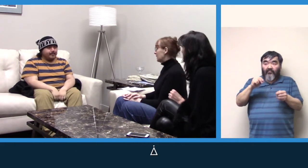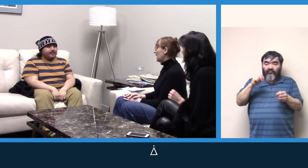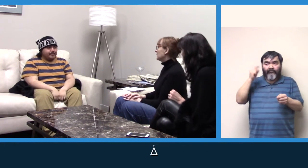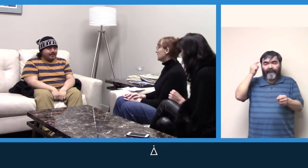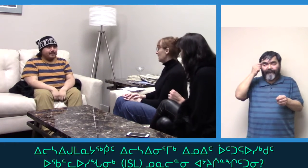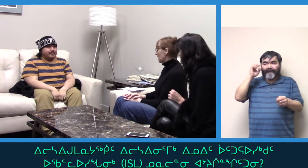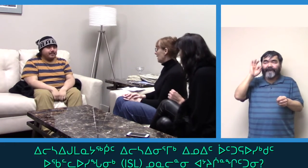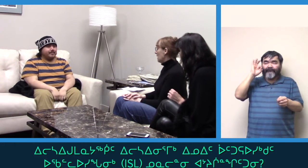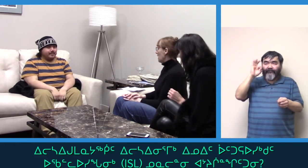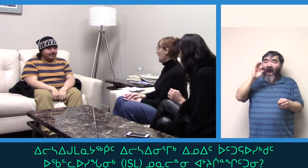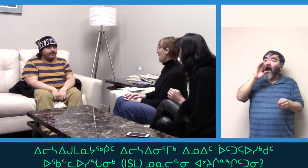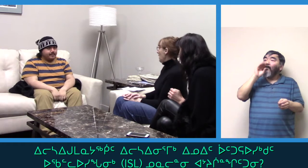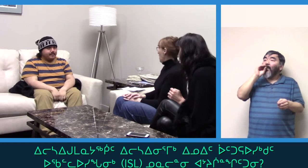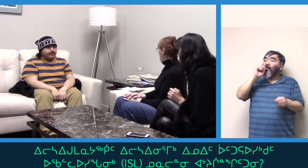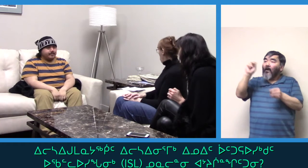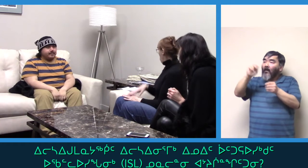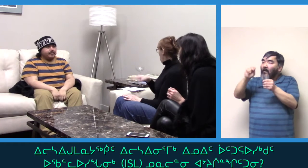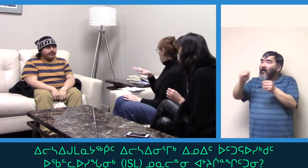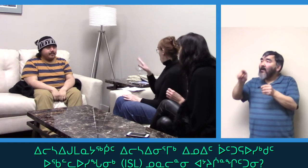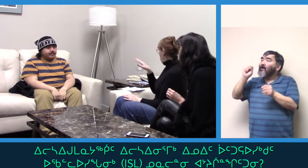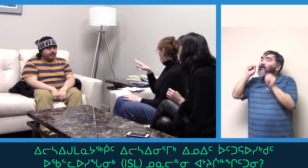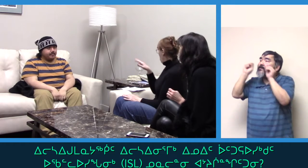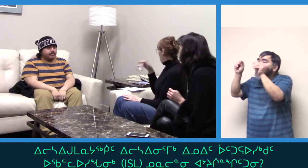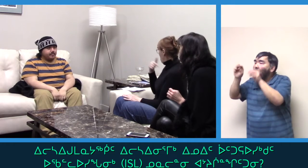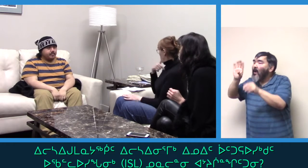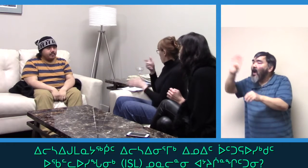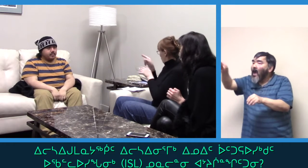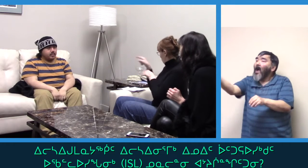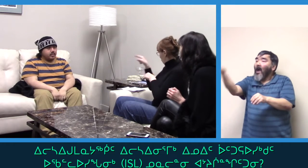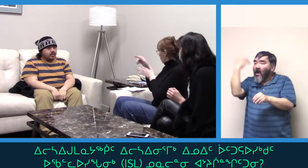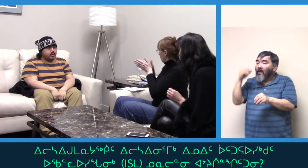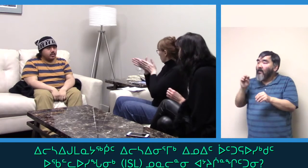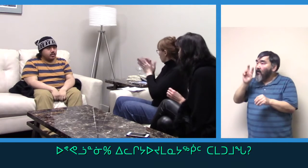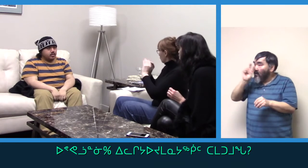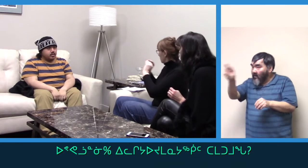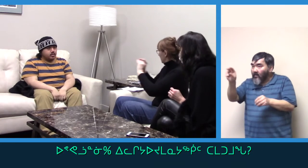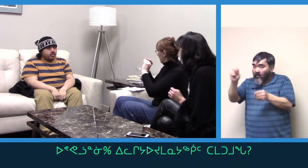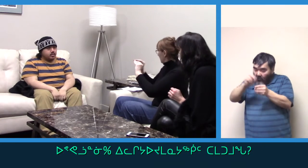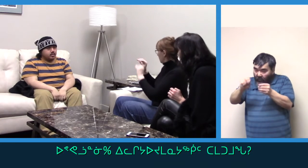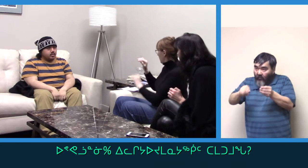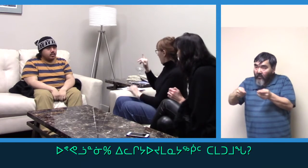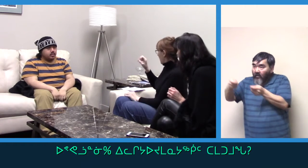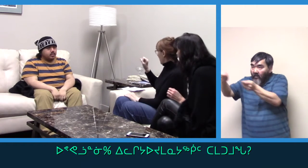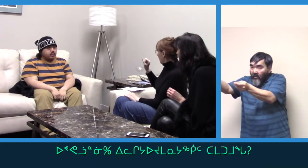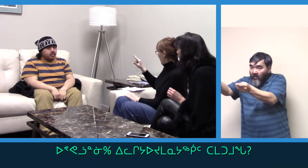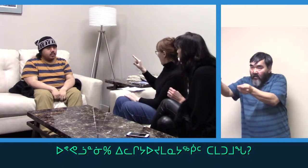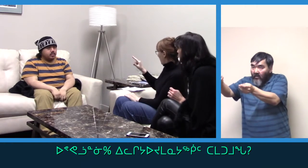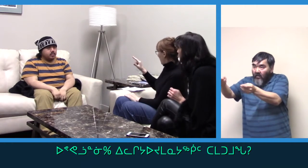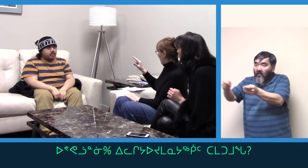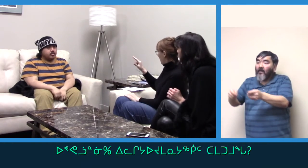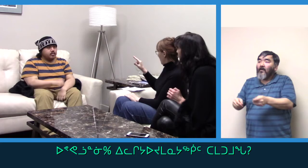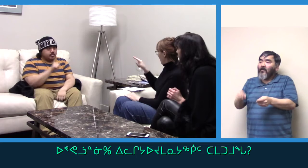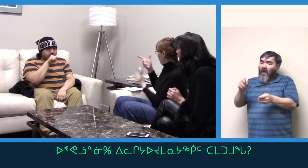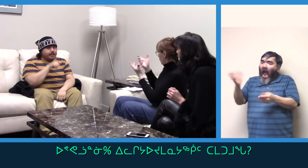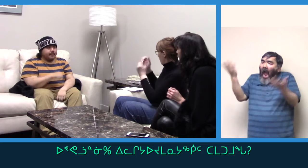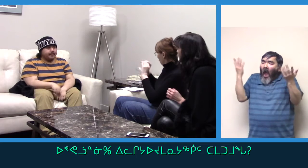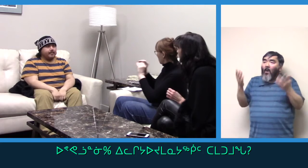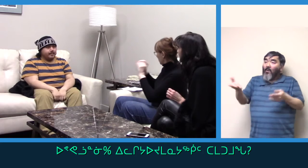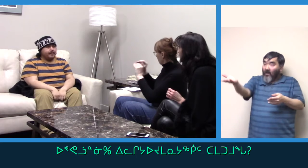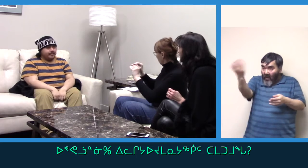Yes. Would you be Yes. interested in teaching Inuit Sign Language in different communities and becoming involved with that?